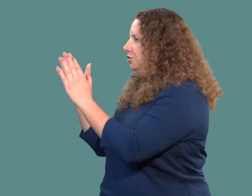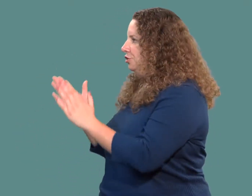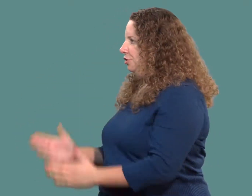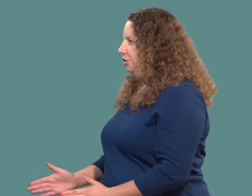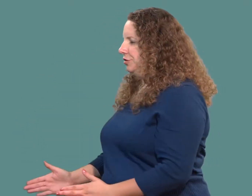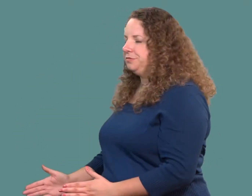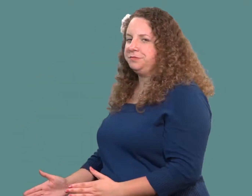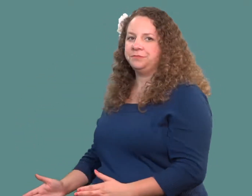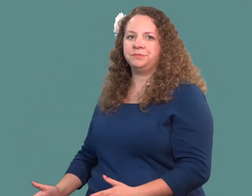teacher.